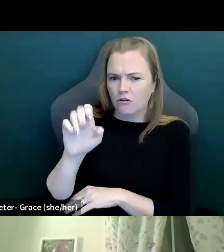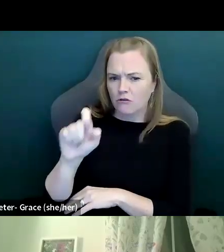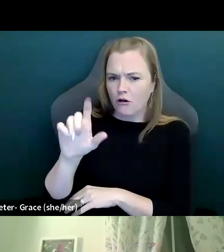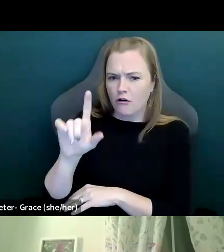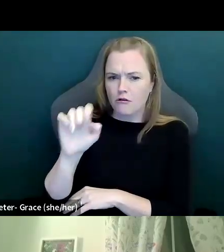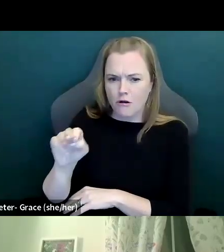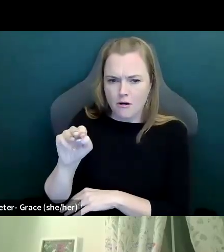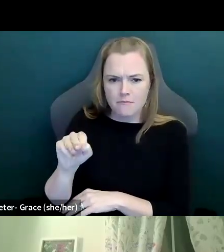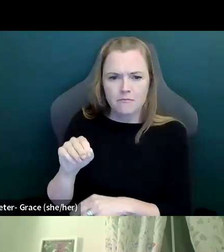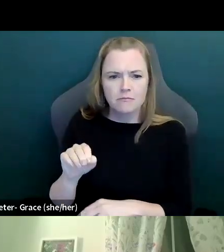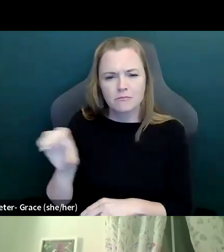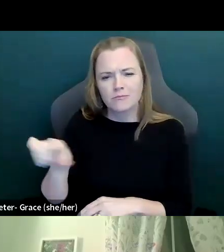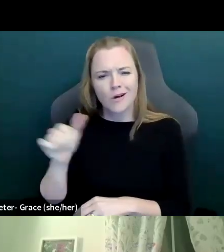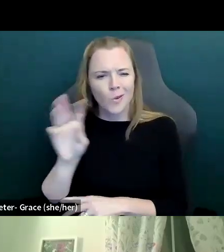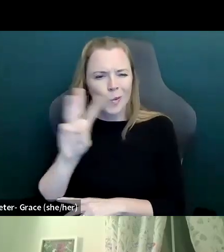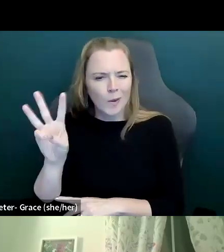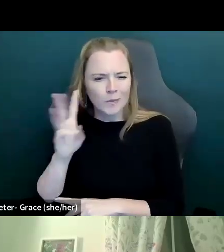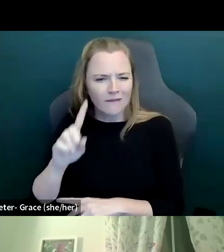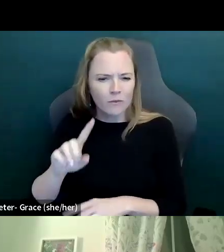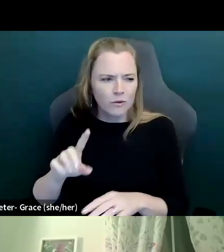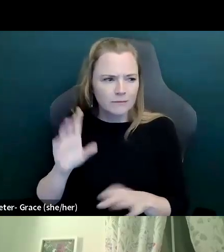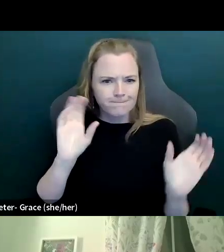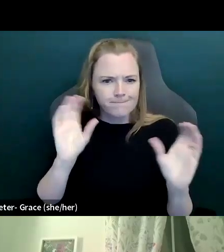find people.